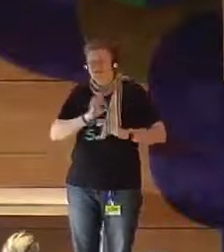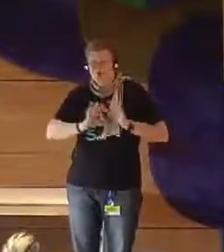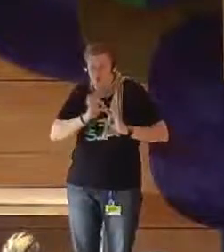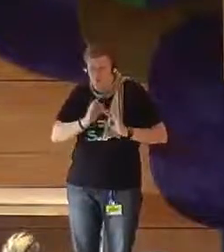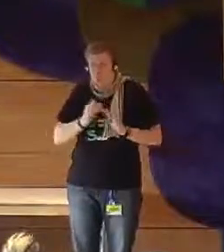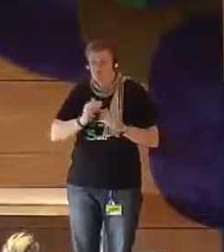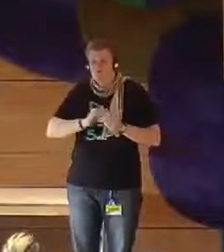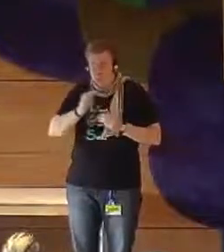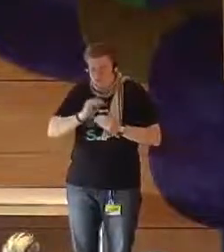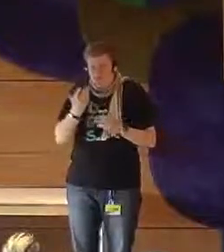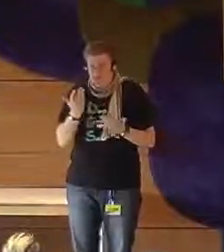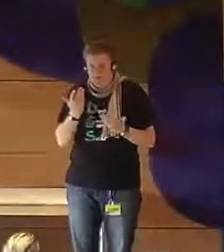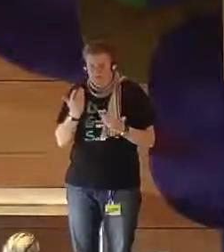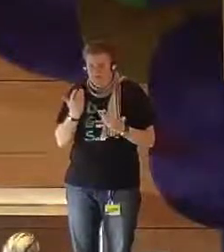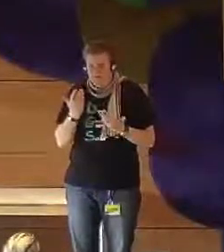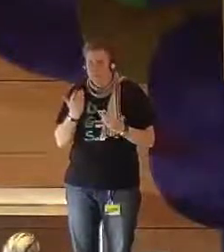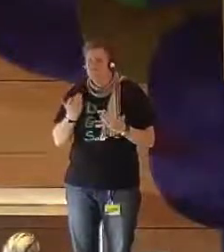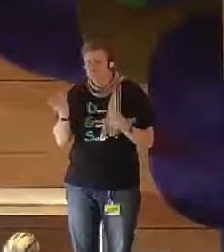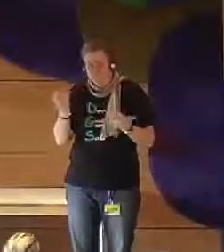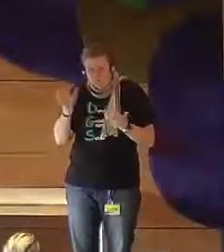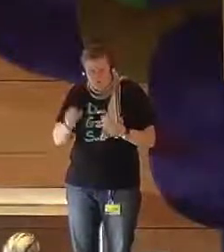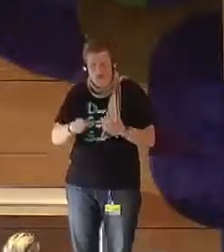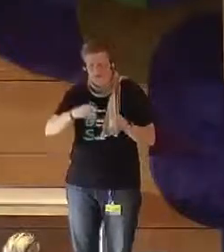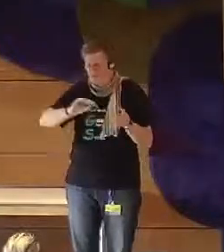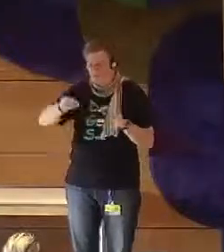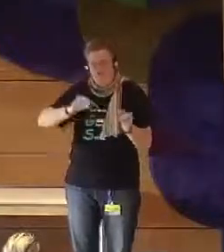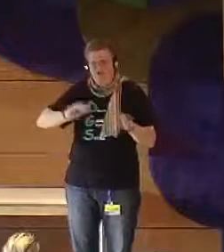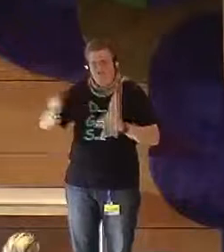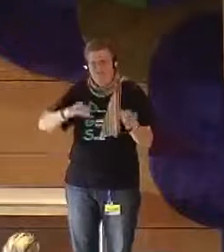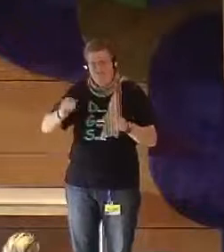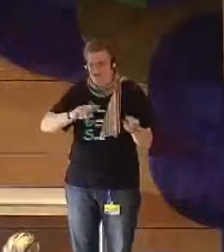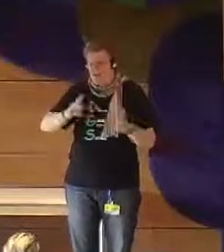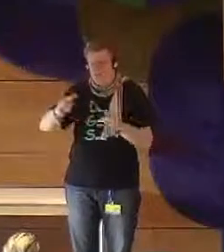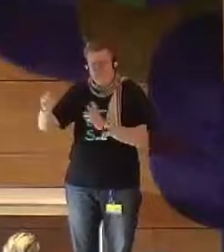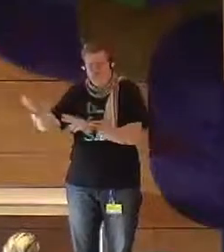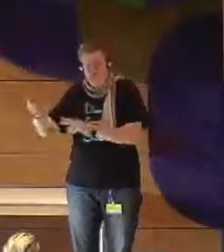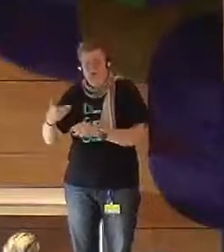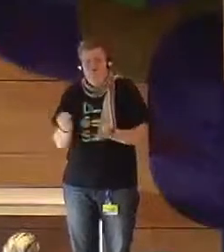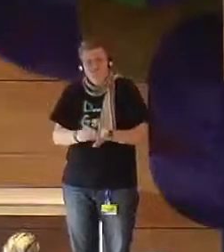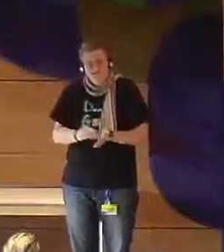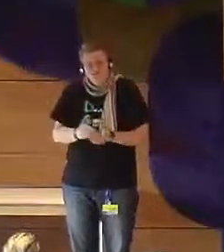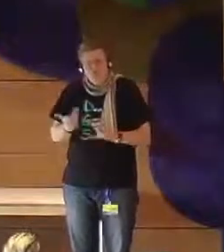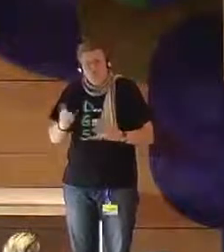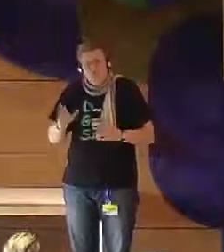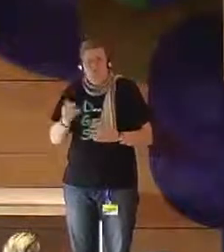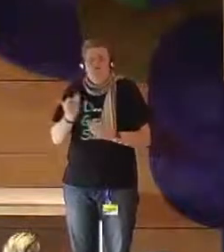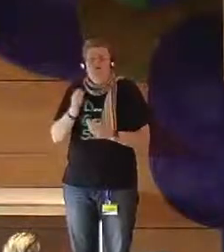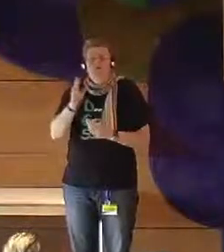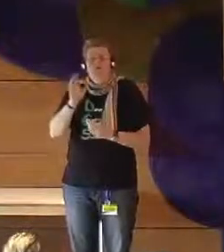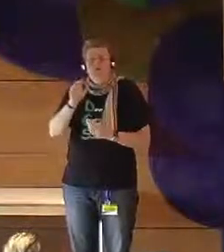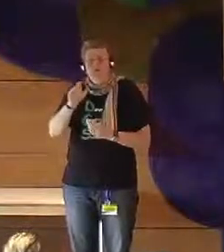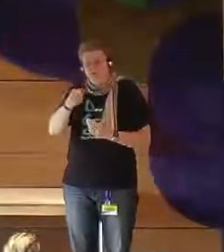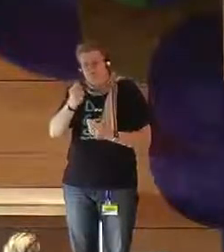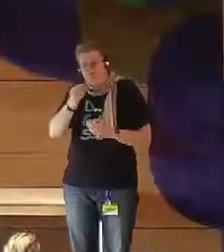generally. So actually having the periods themselves, and of course you will be able to tell when you're having the period, because